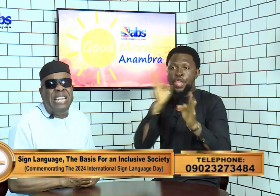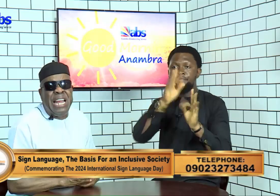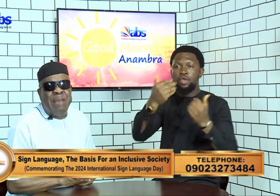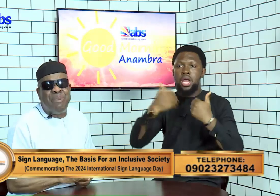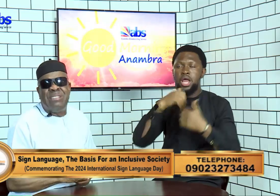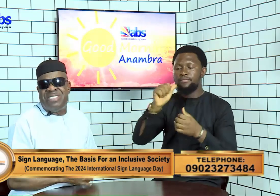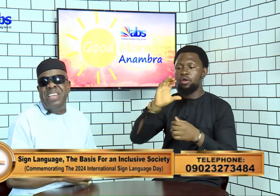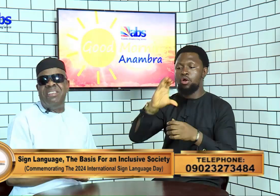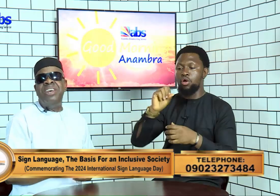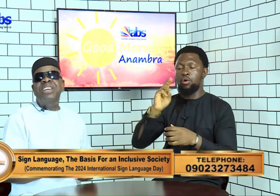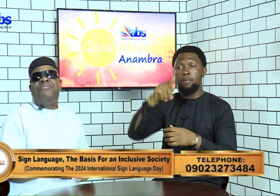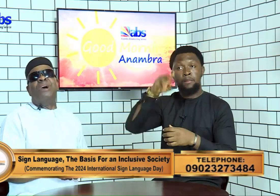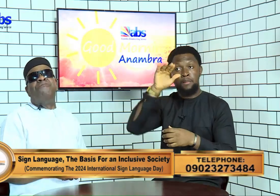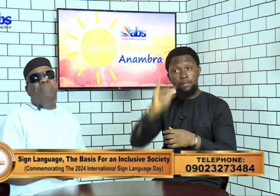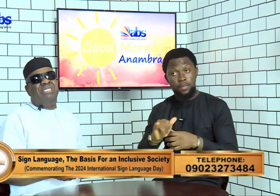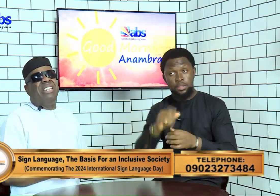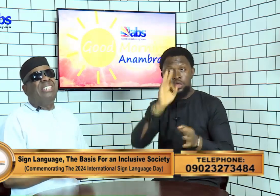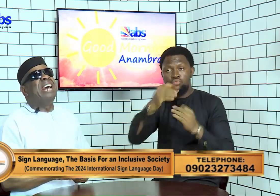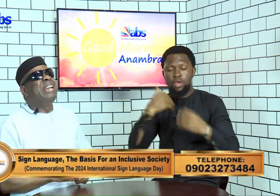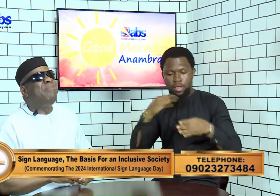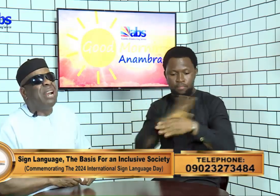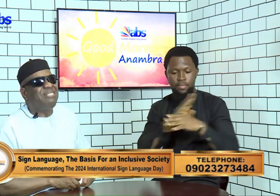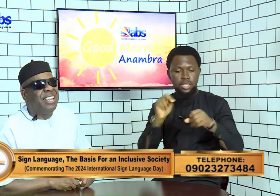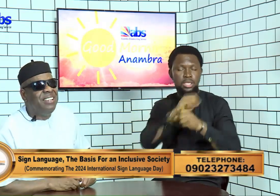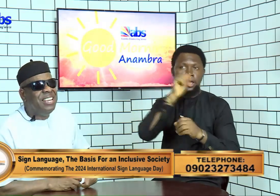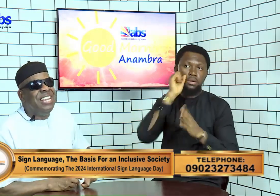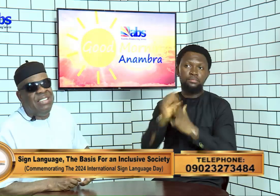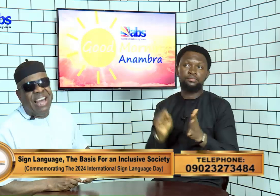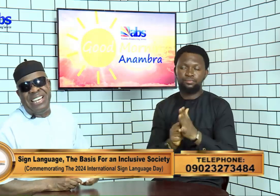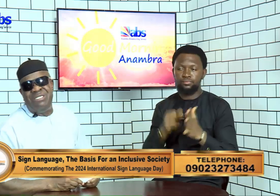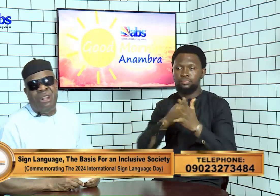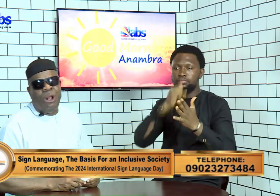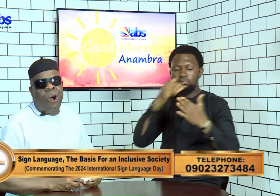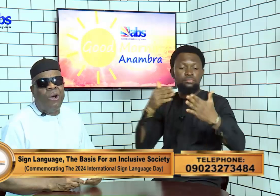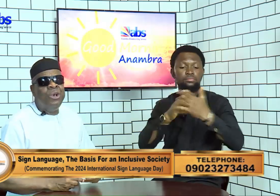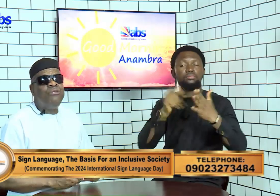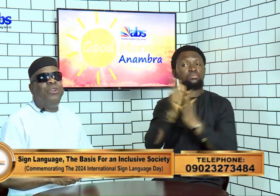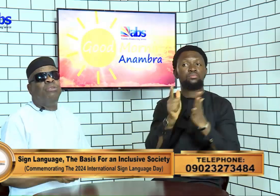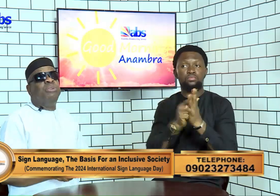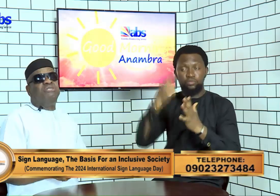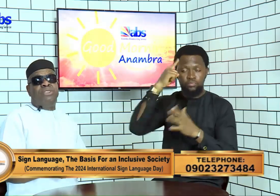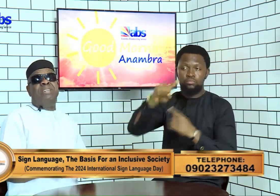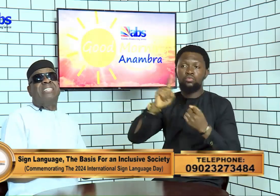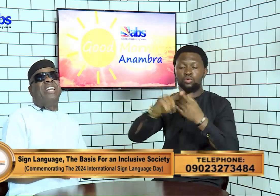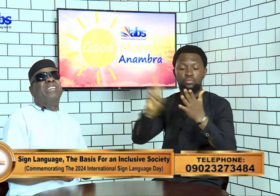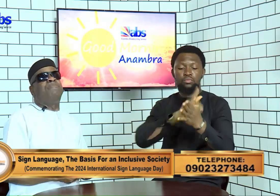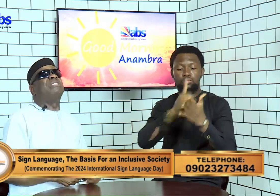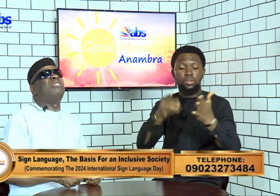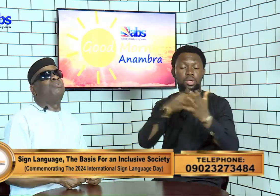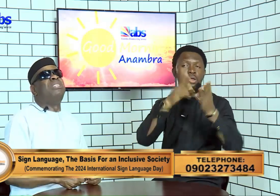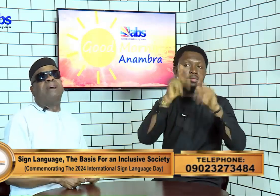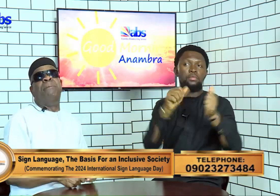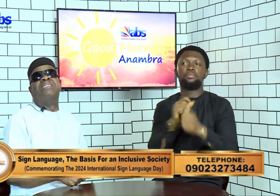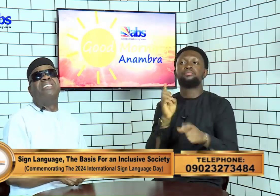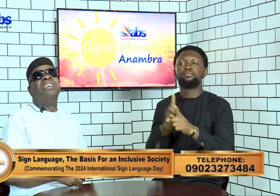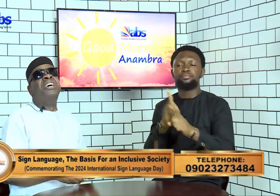company in Anambra State, if you have business in Anambra State, it is against the law for you to discriminate against persons